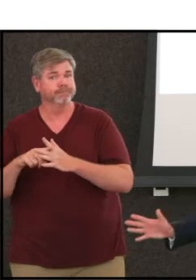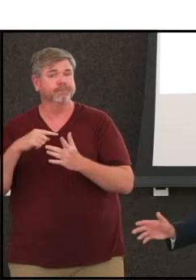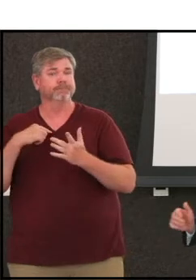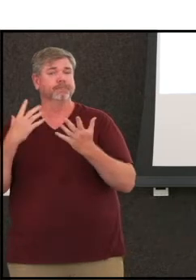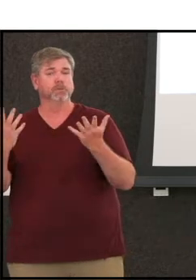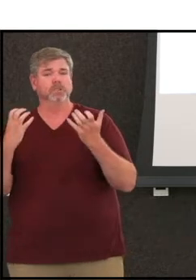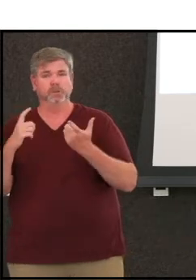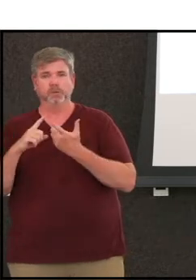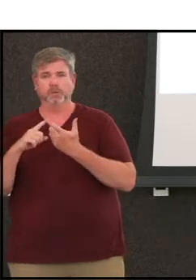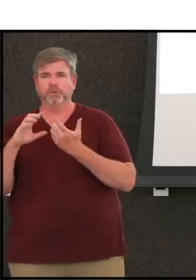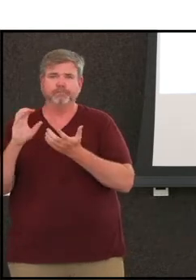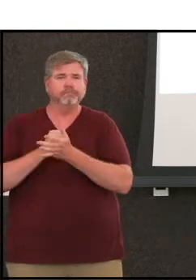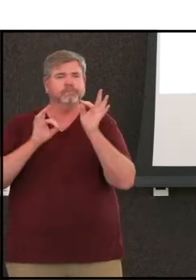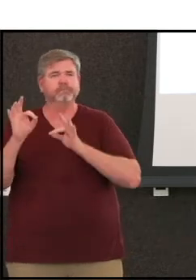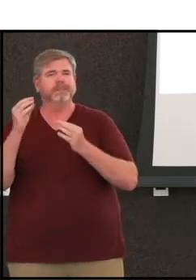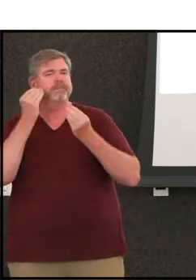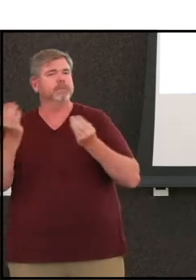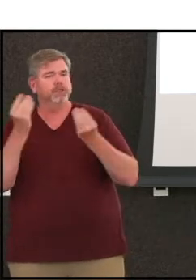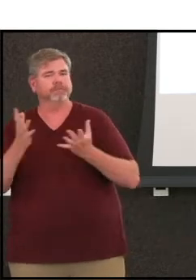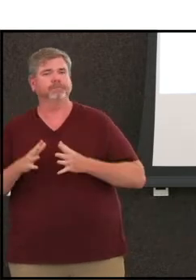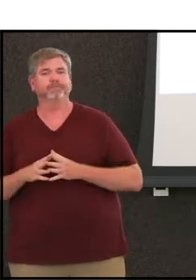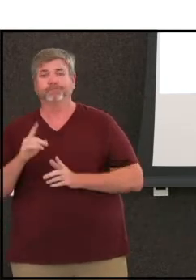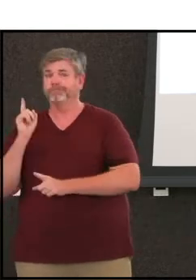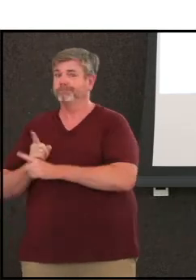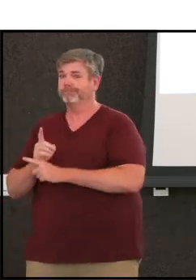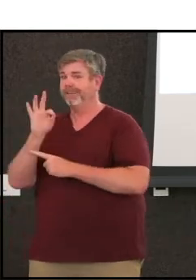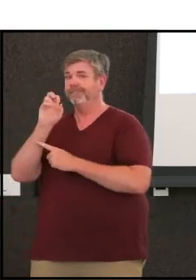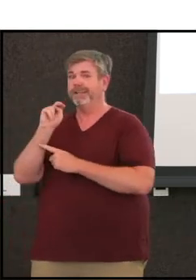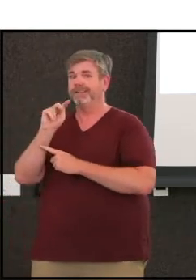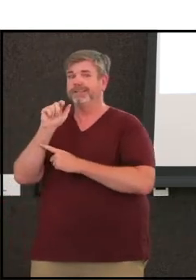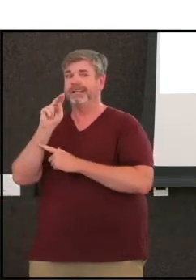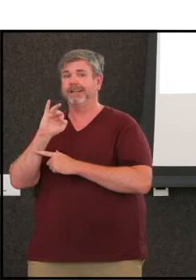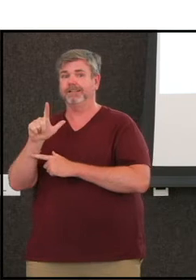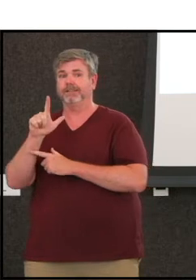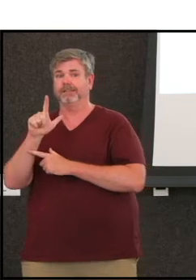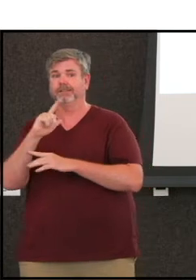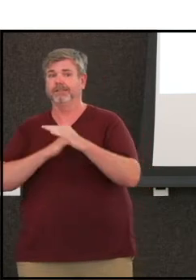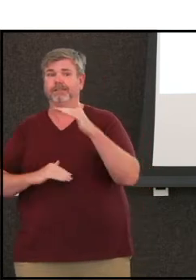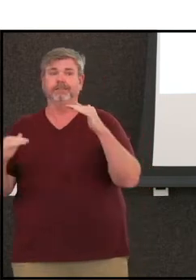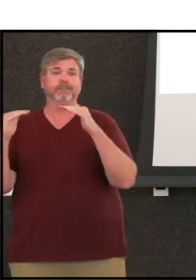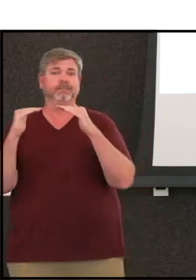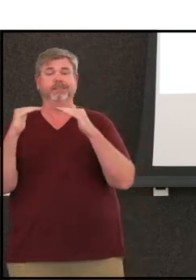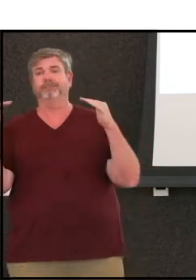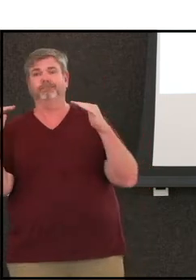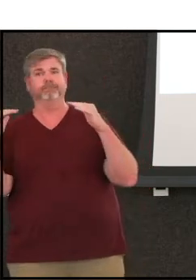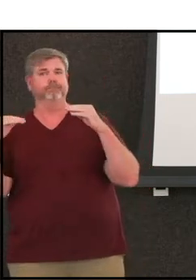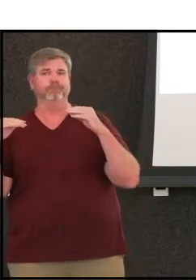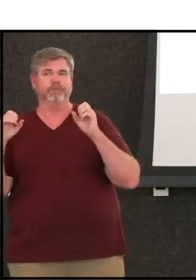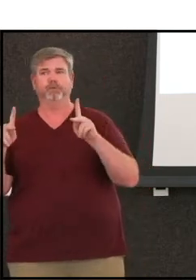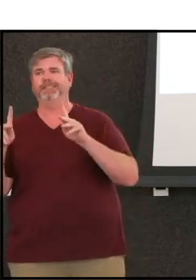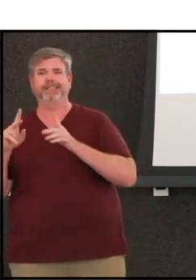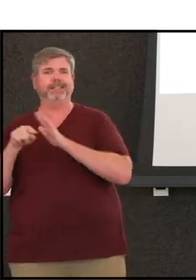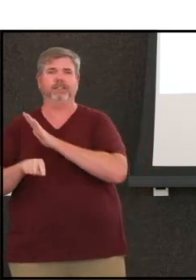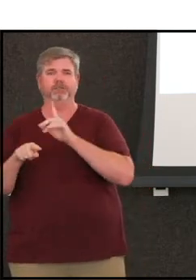point that Brennan had brought up, which is ultimately that fentanyl is an equal opportunity killer. And it doesn't care who you are or where you're from,